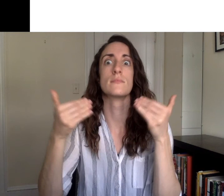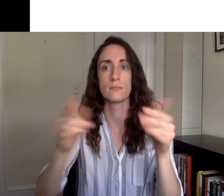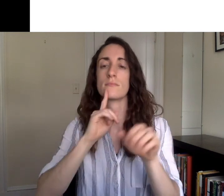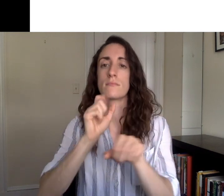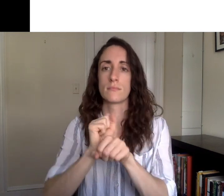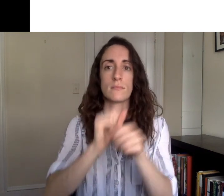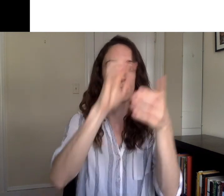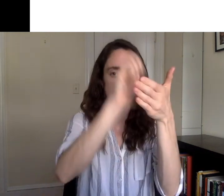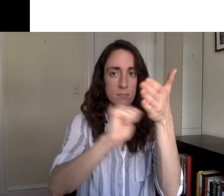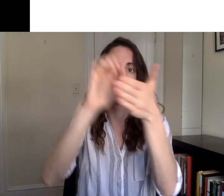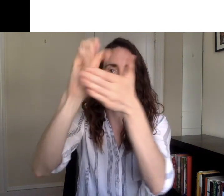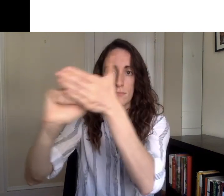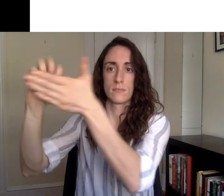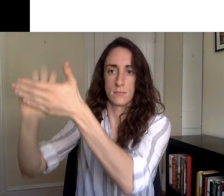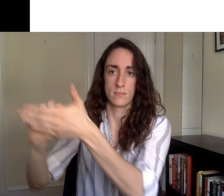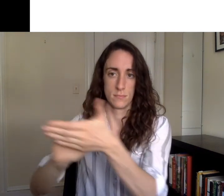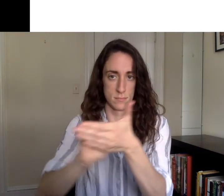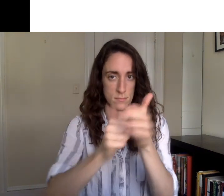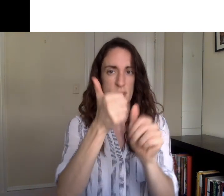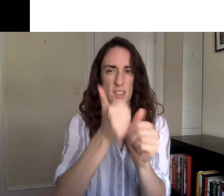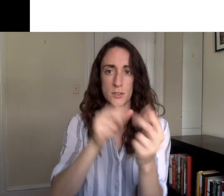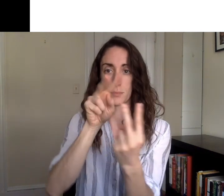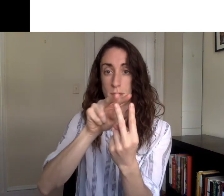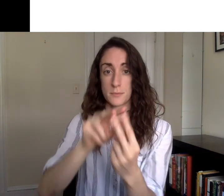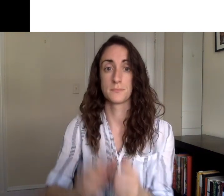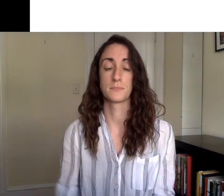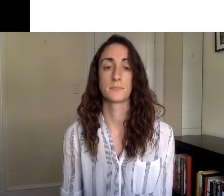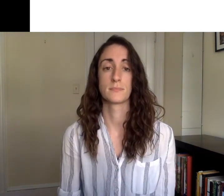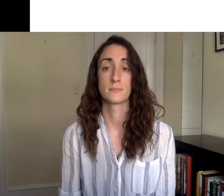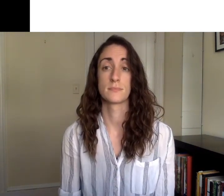And then, of course, the last step will be to actually subtract those pairs of numbers.